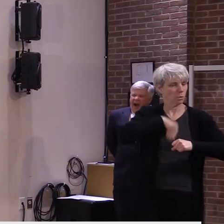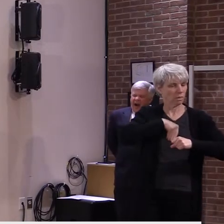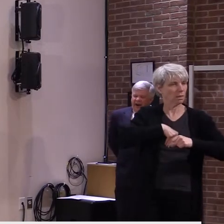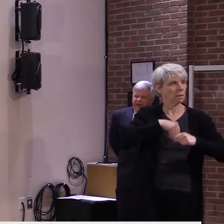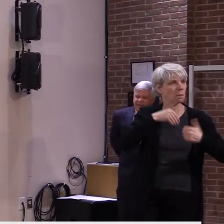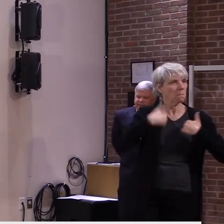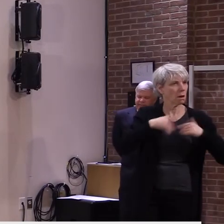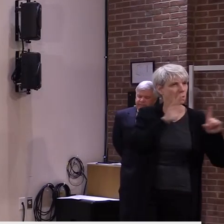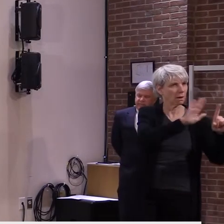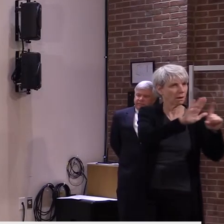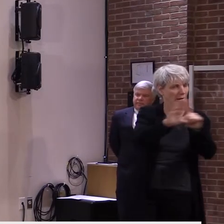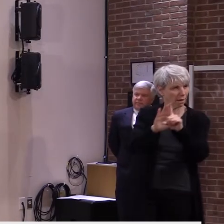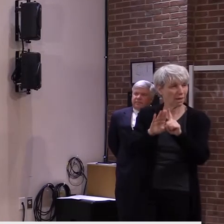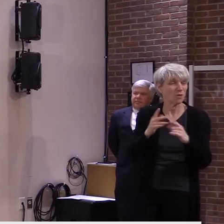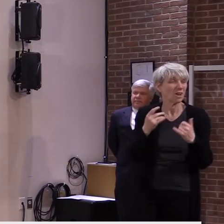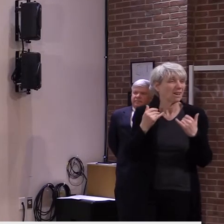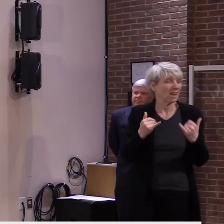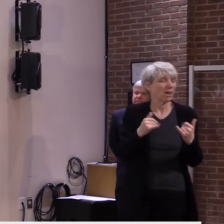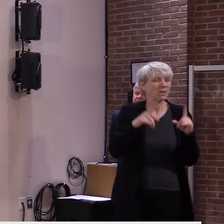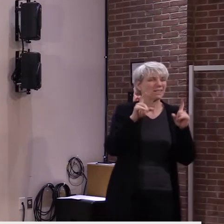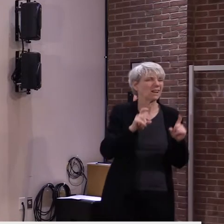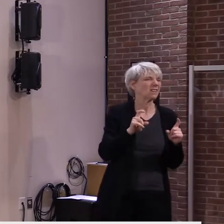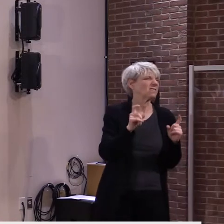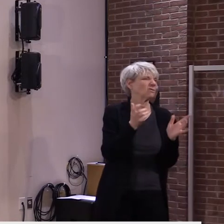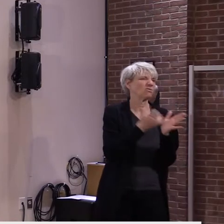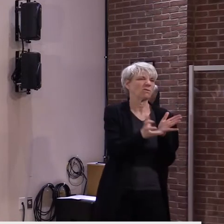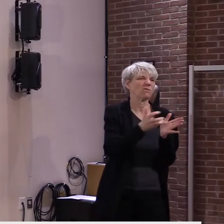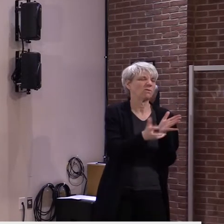which really aren't going to be good enough to answer their